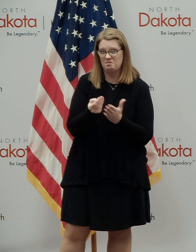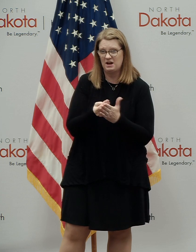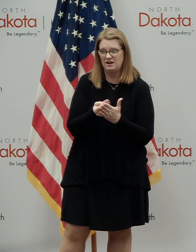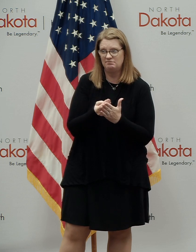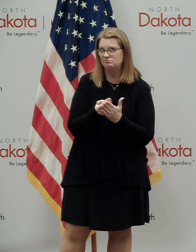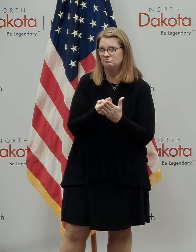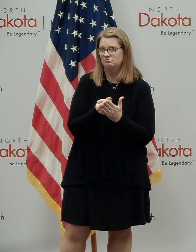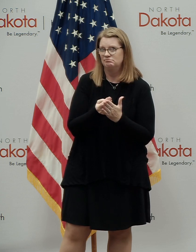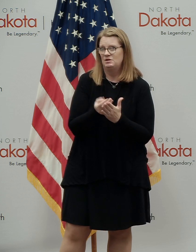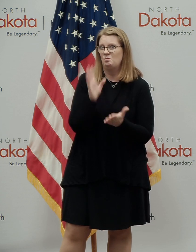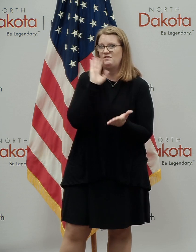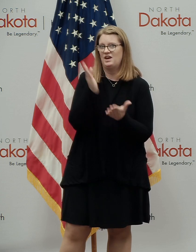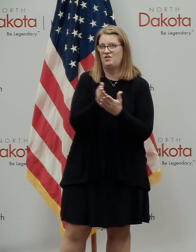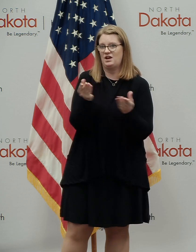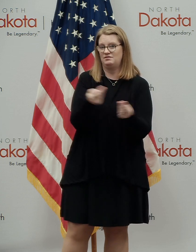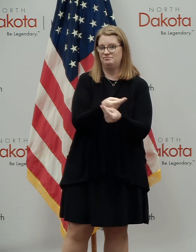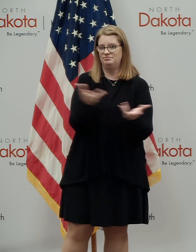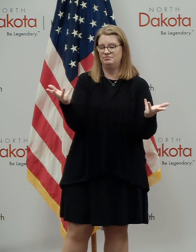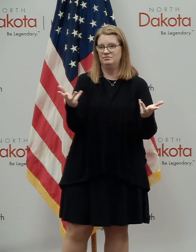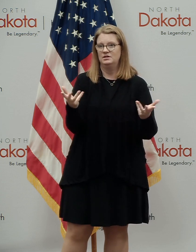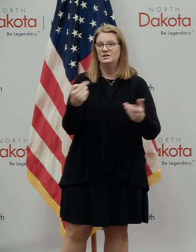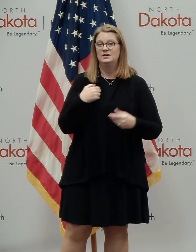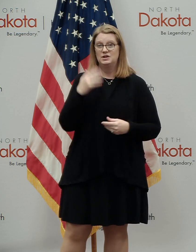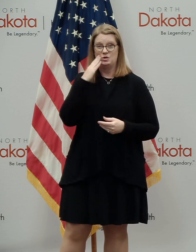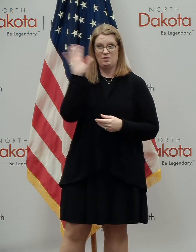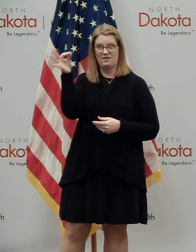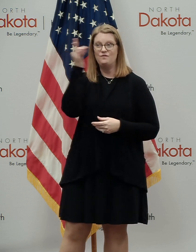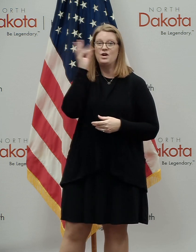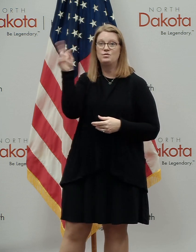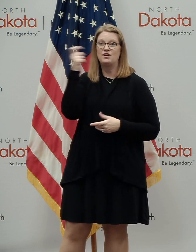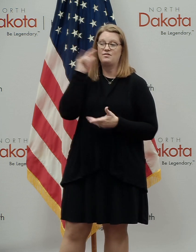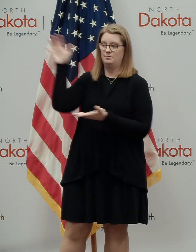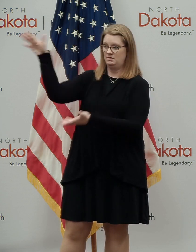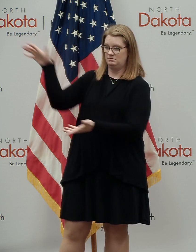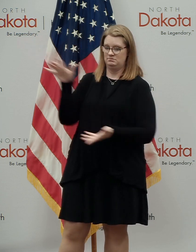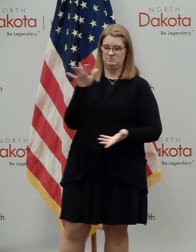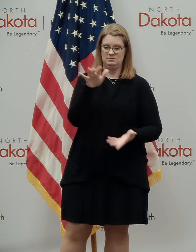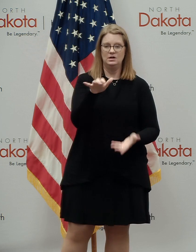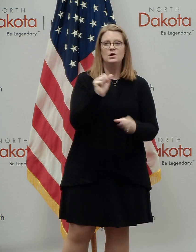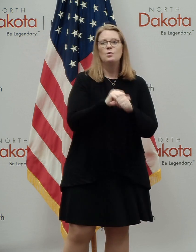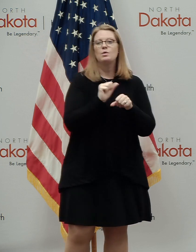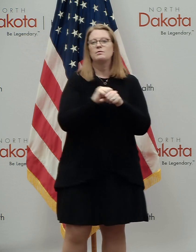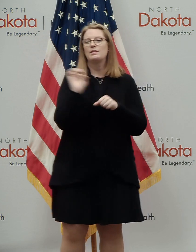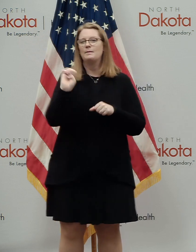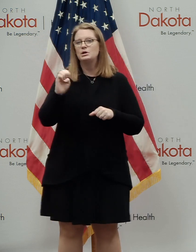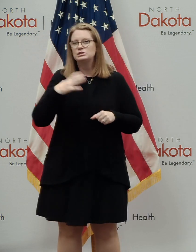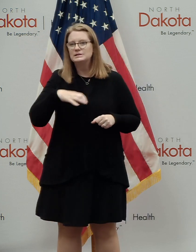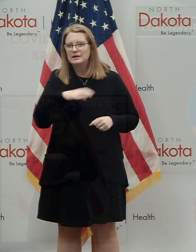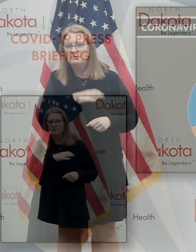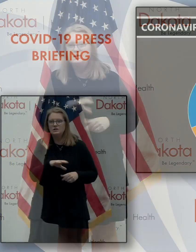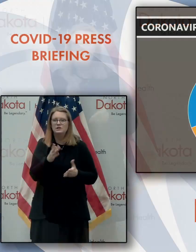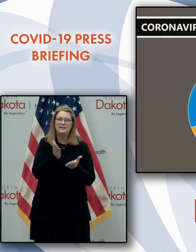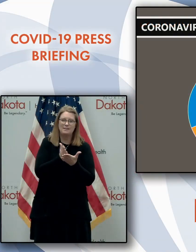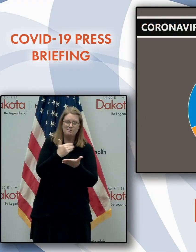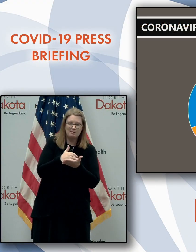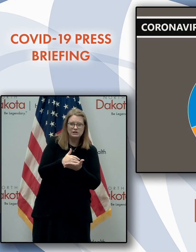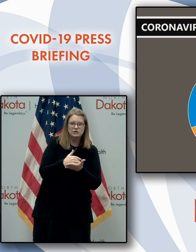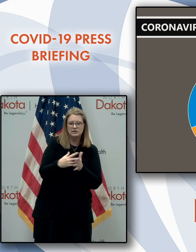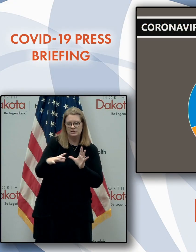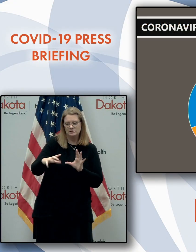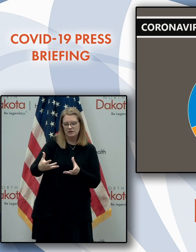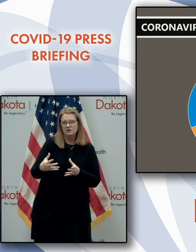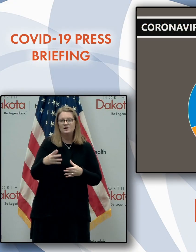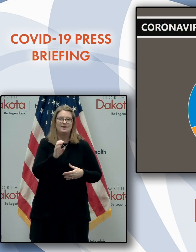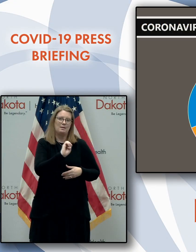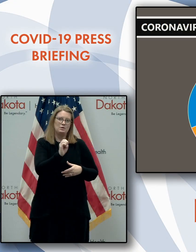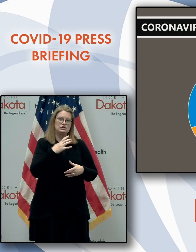during a time period that came from the federal government. The work of the Emergency Commission and the Budget Section, both which are, Emergency